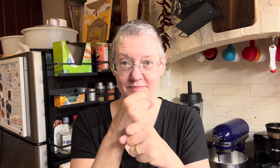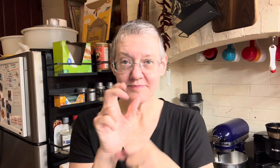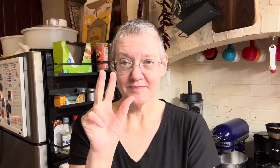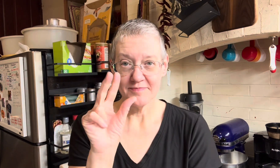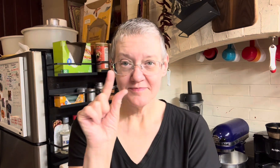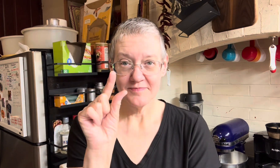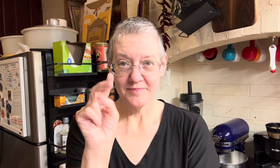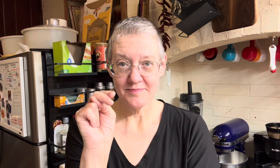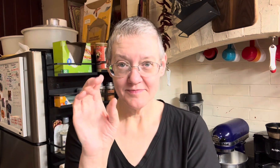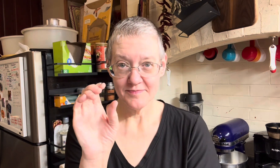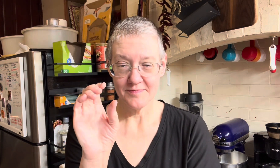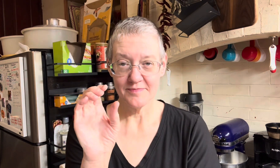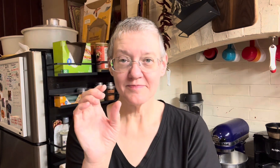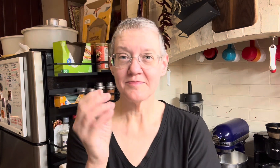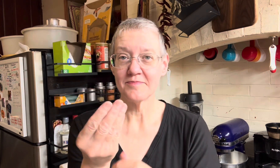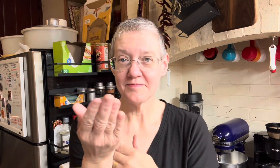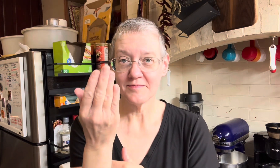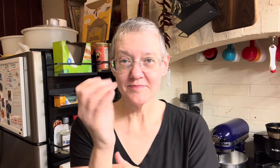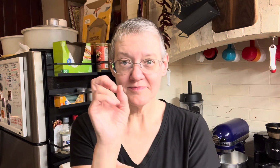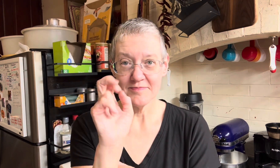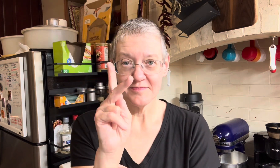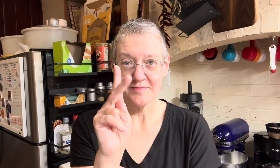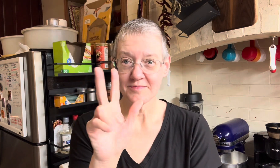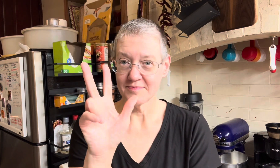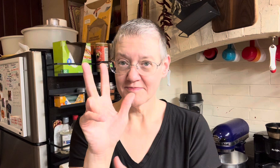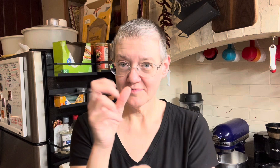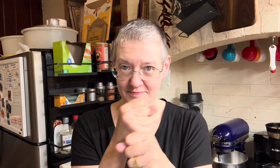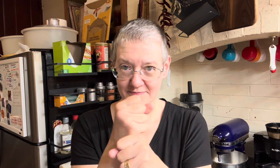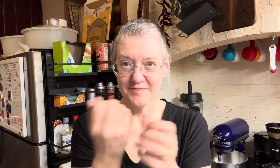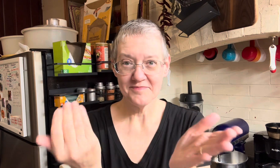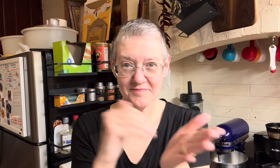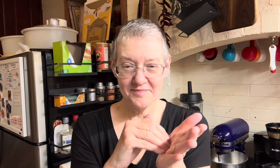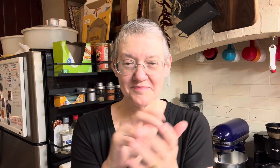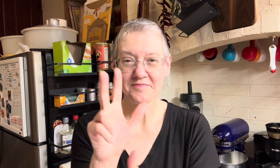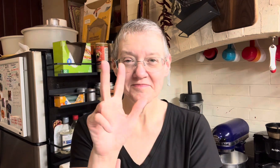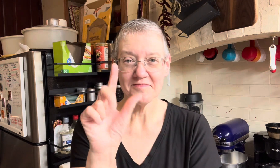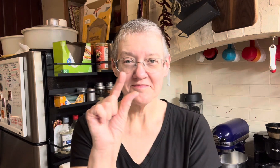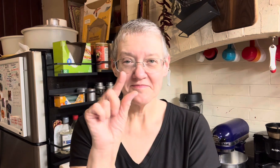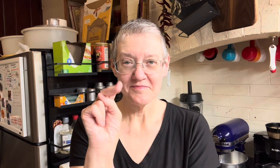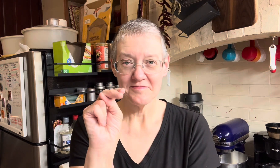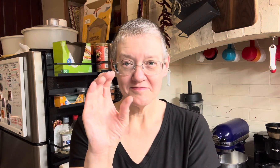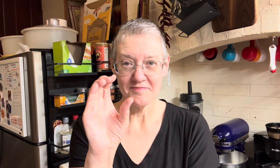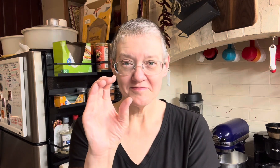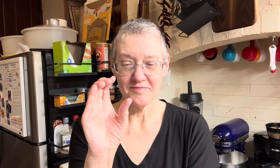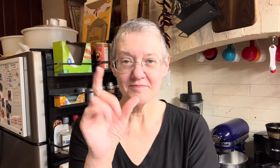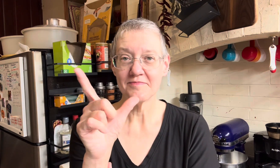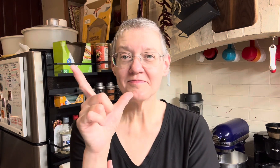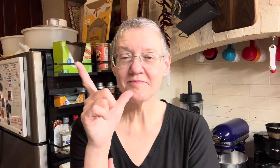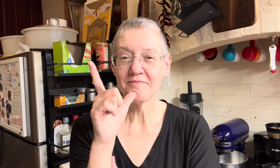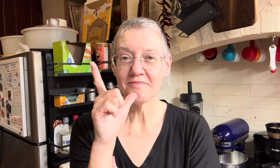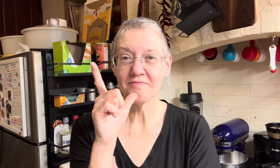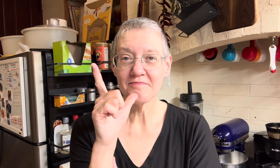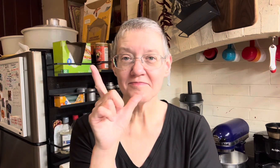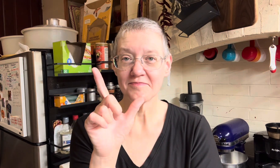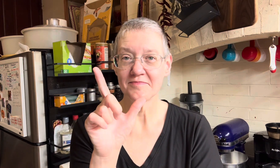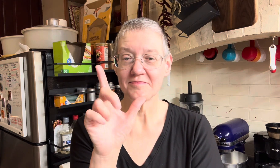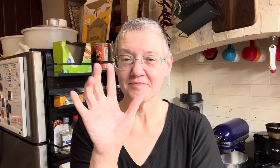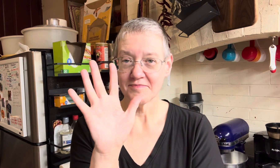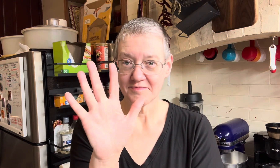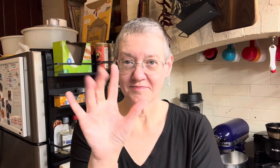Breakfast, 1 coffee will be 3 grams of net carbs. Morning snack, coffee again, 3 grams of net carbs. Green peppers